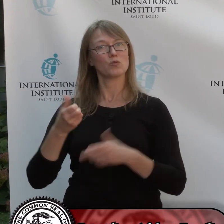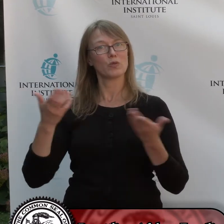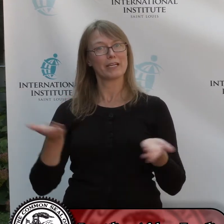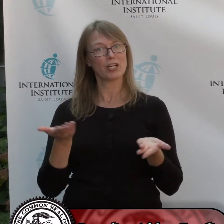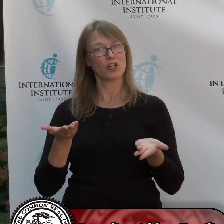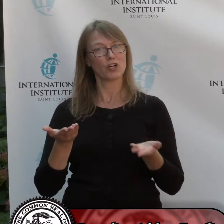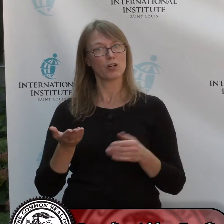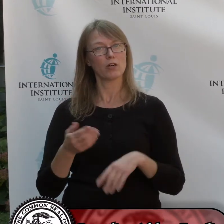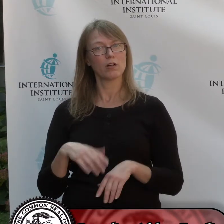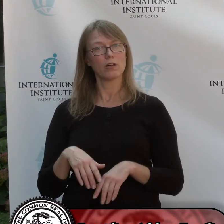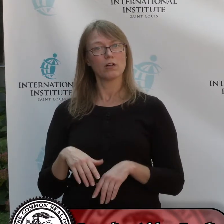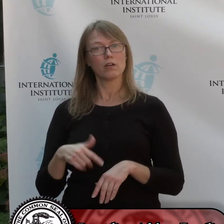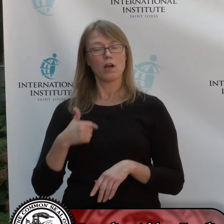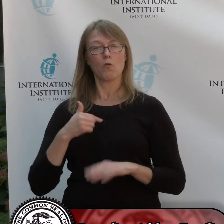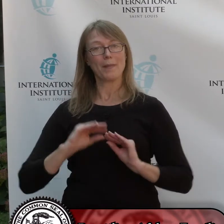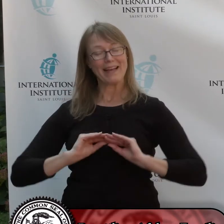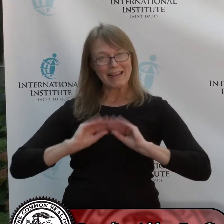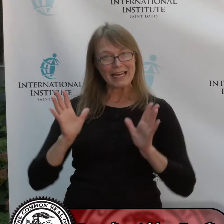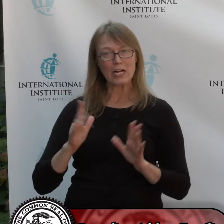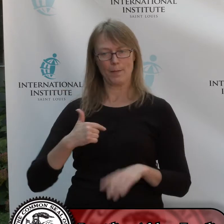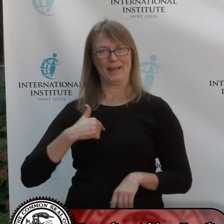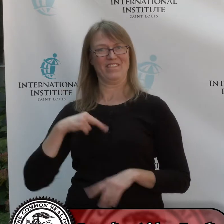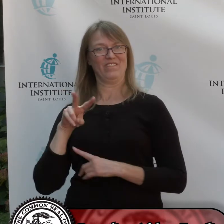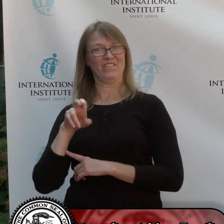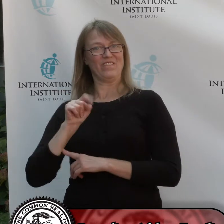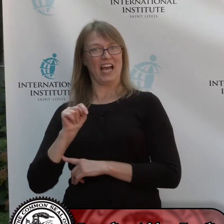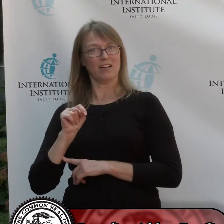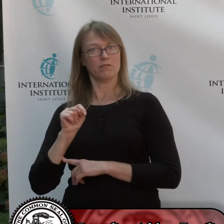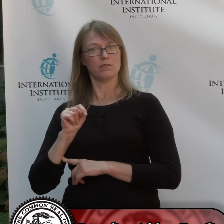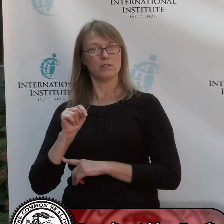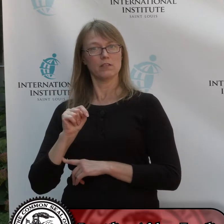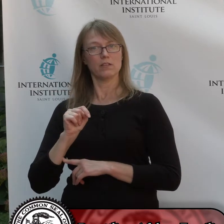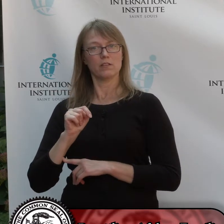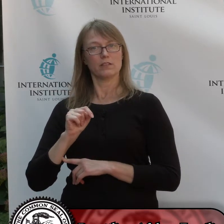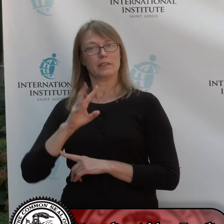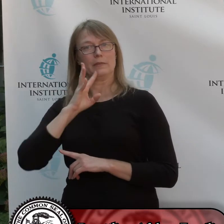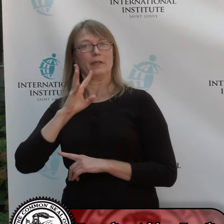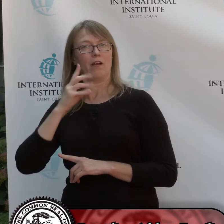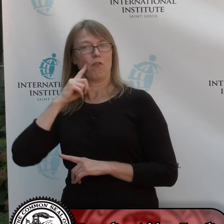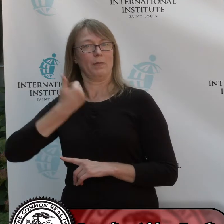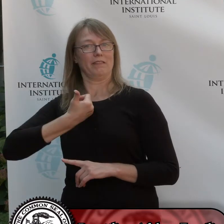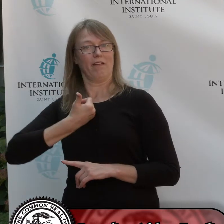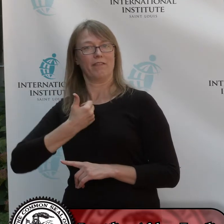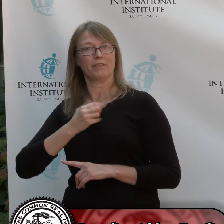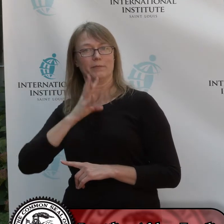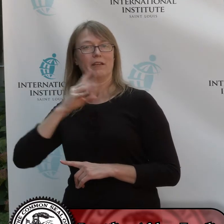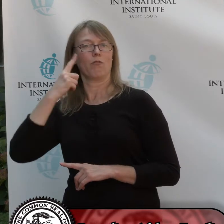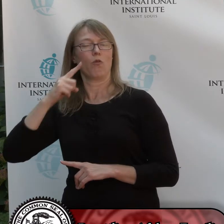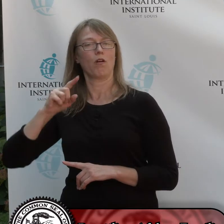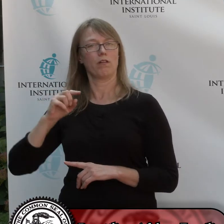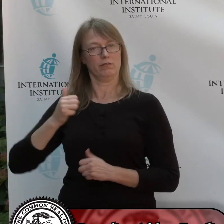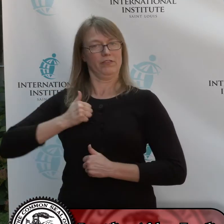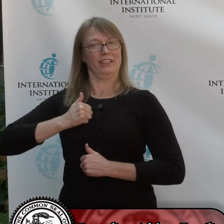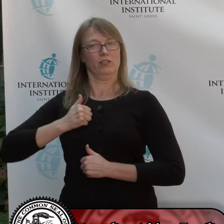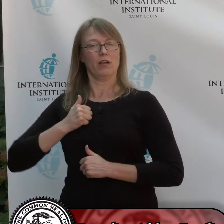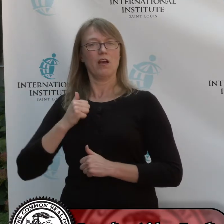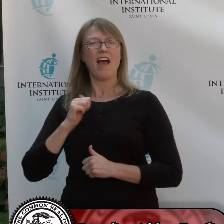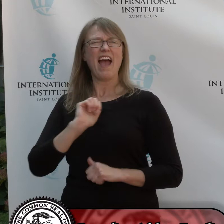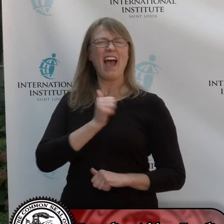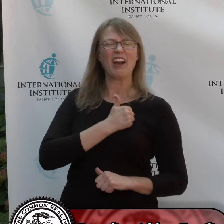of veterans, and if not veterans, just myself, that attitudes of ignorance and prejudice won't be